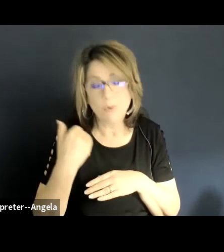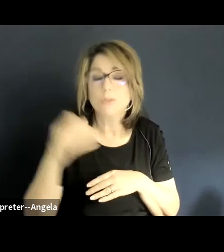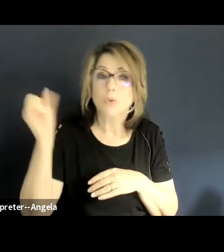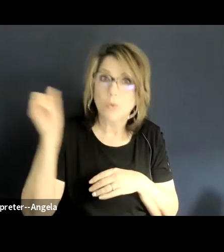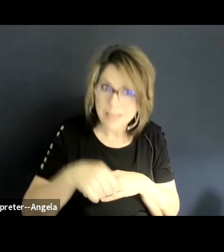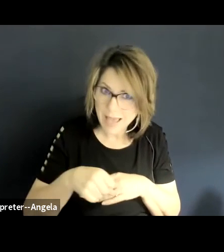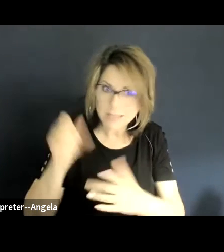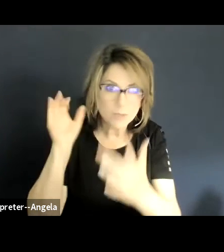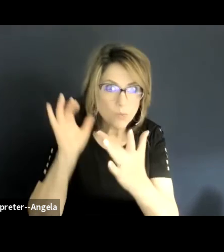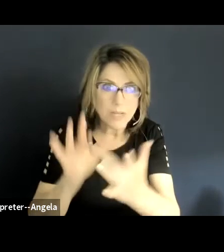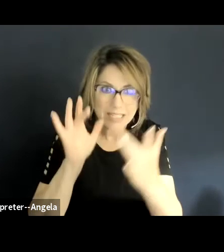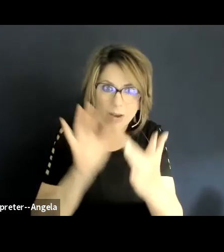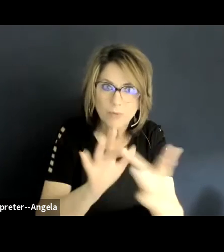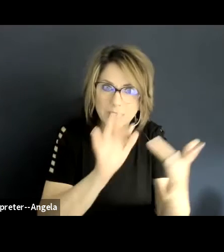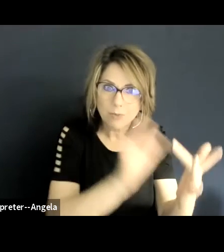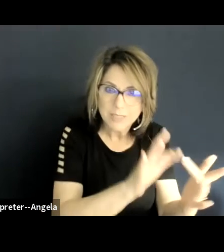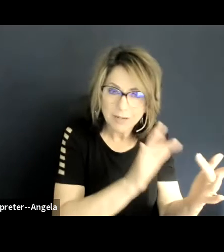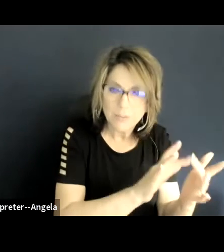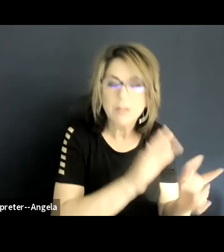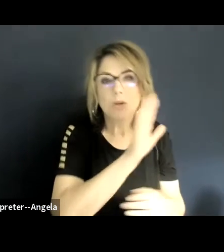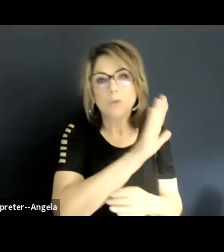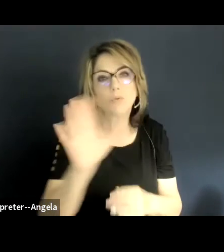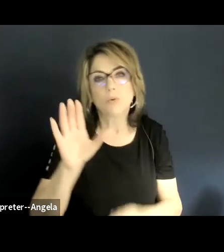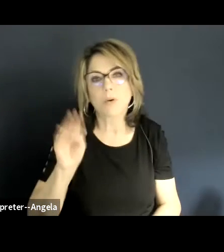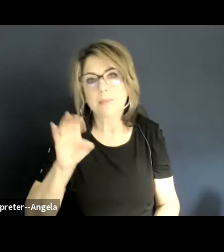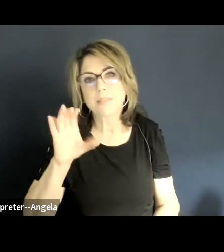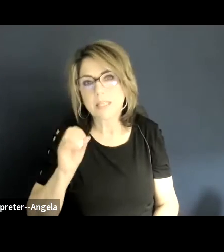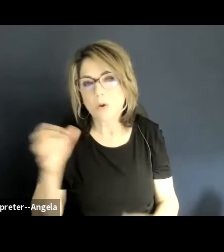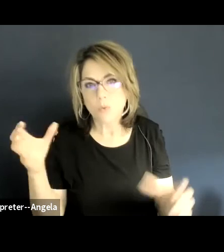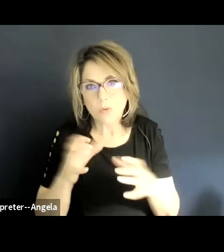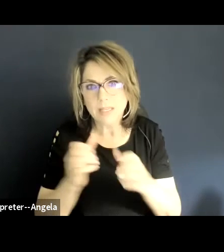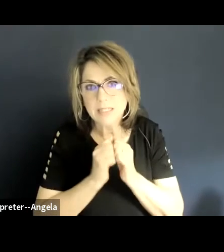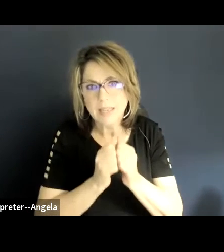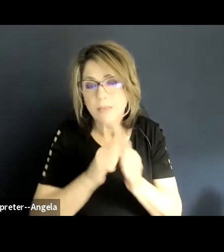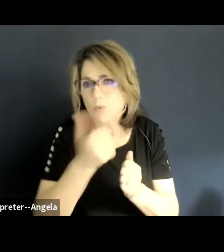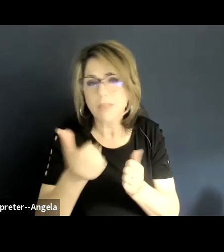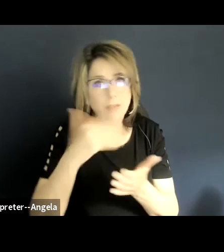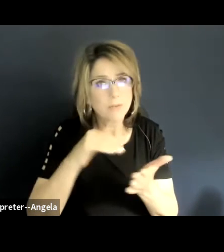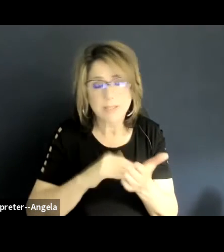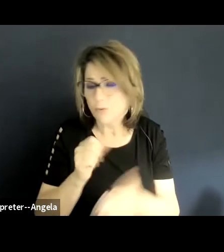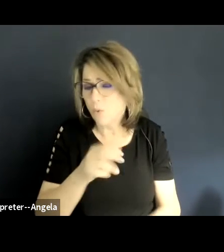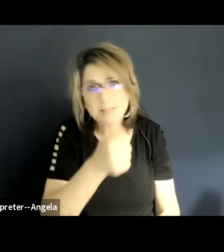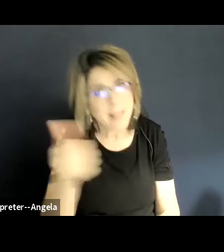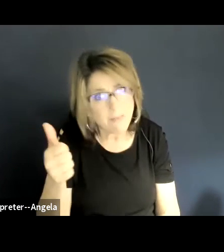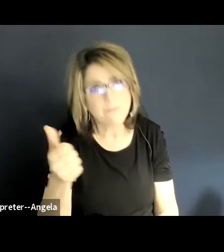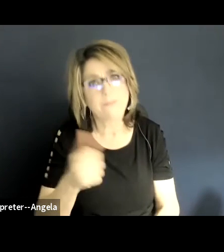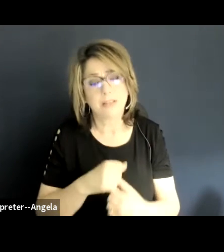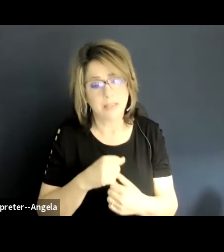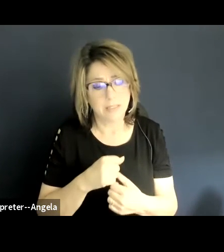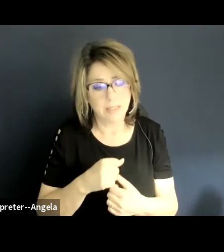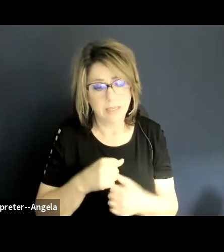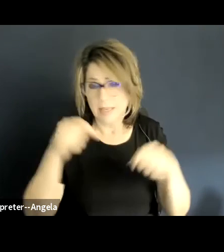reach out to your MCOs, get together with your other centers, or just do it yourself. This